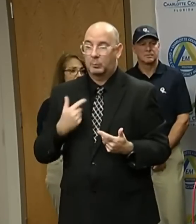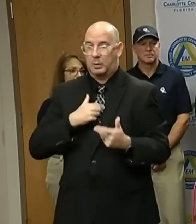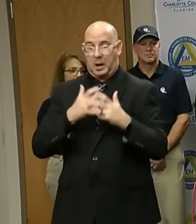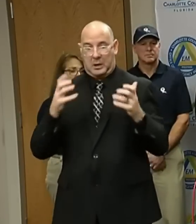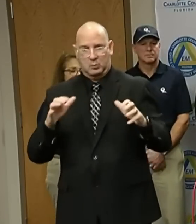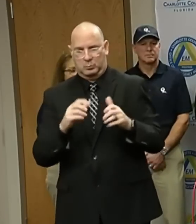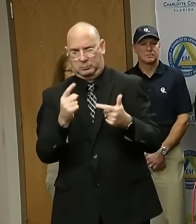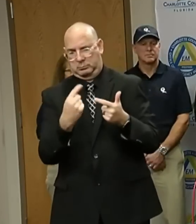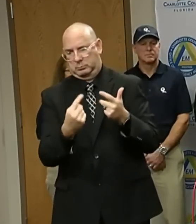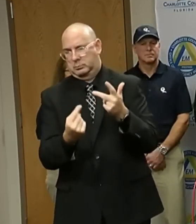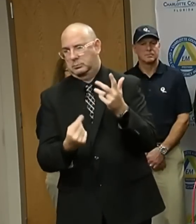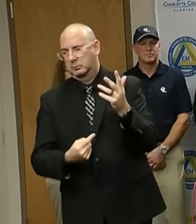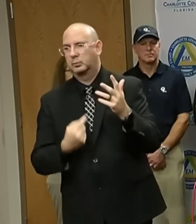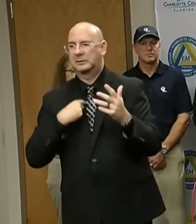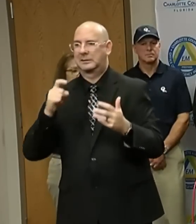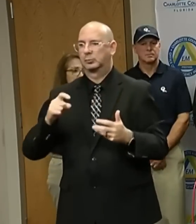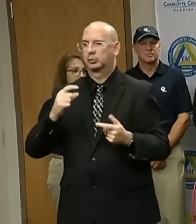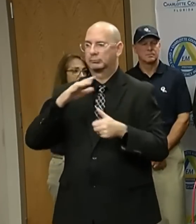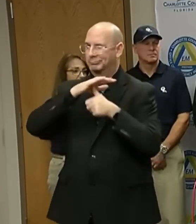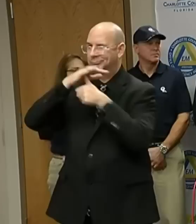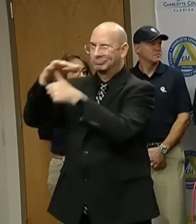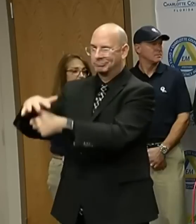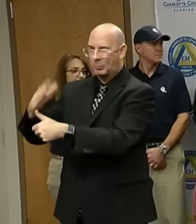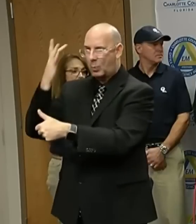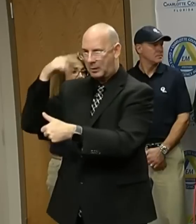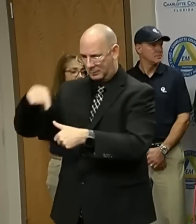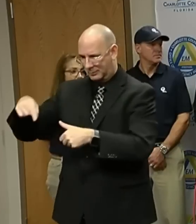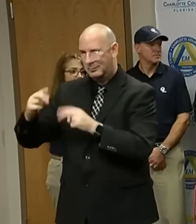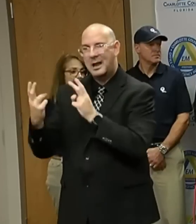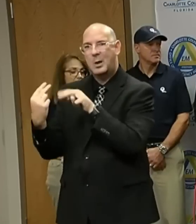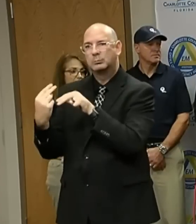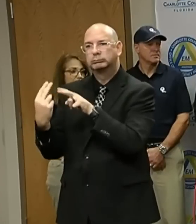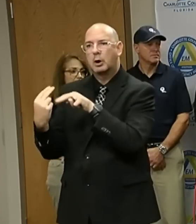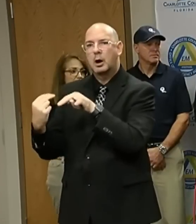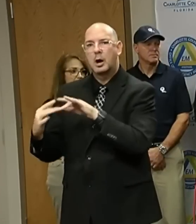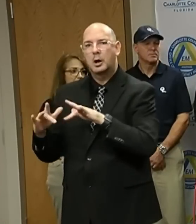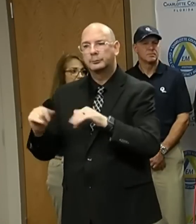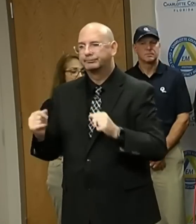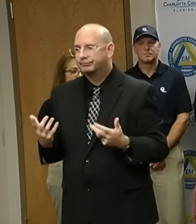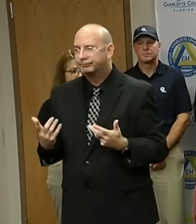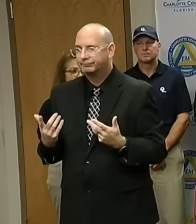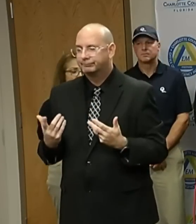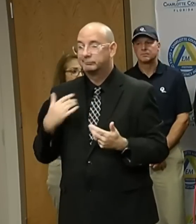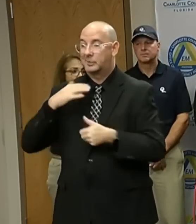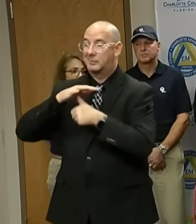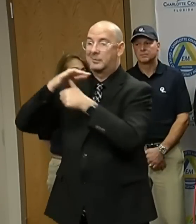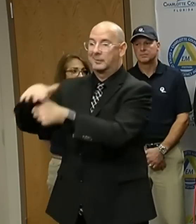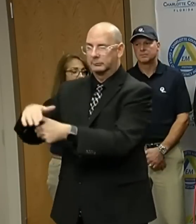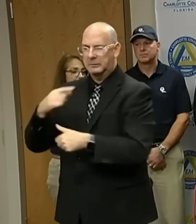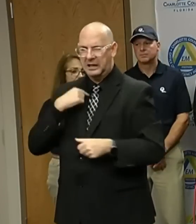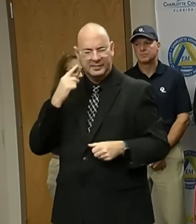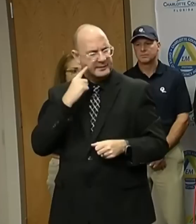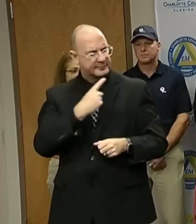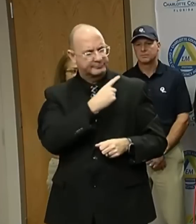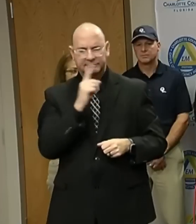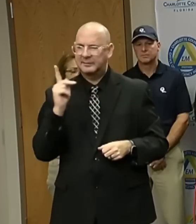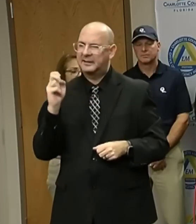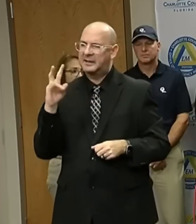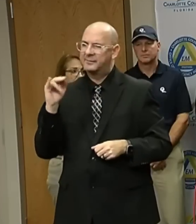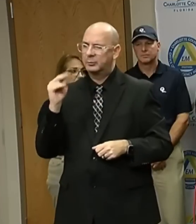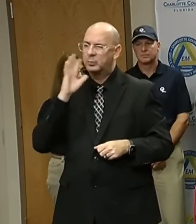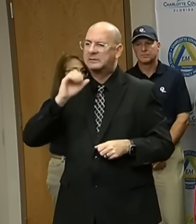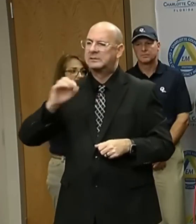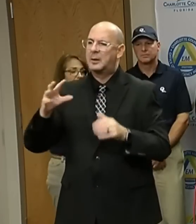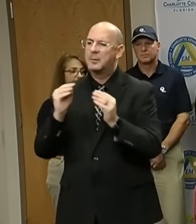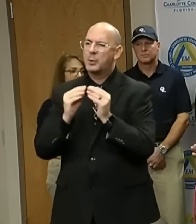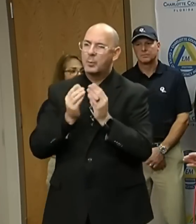can't get there on the ground. I think Kevin will probably have more boats head over there as well. But